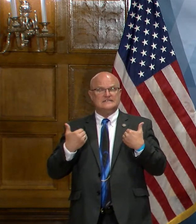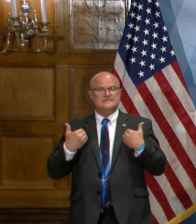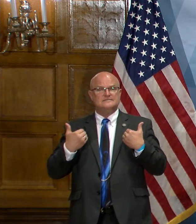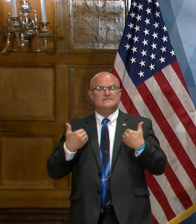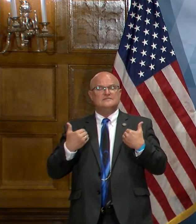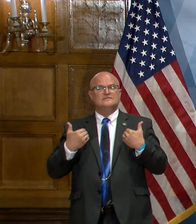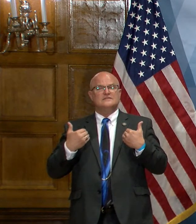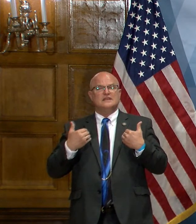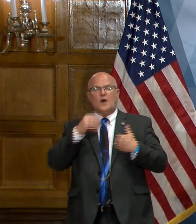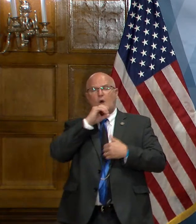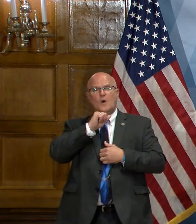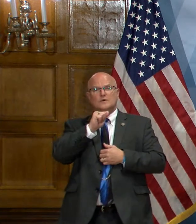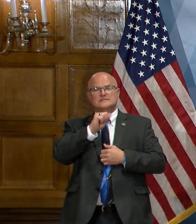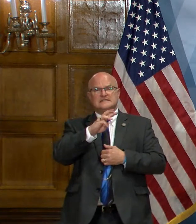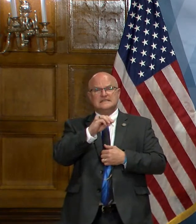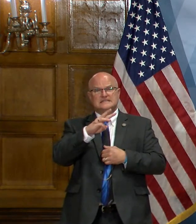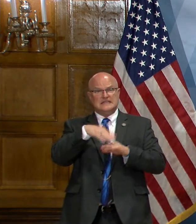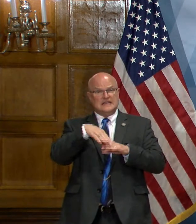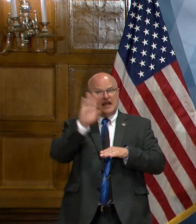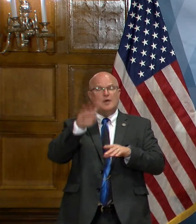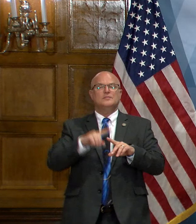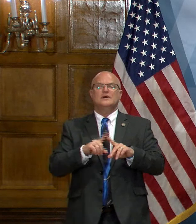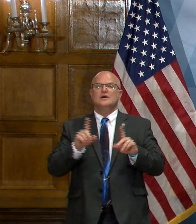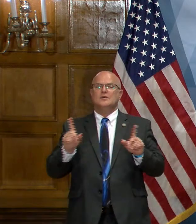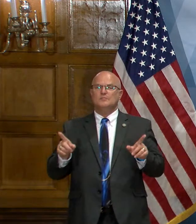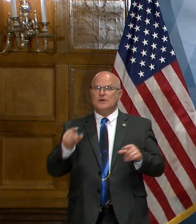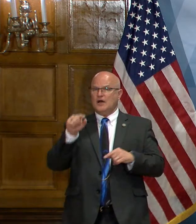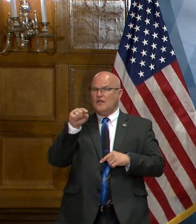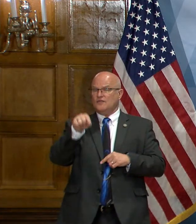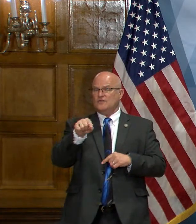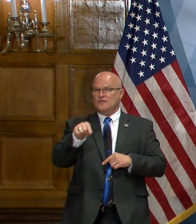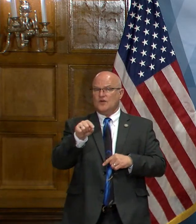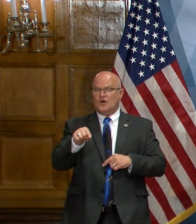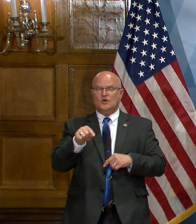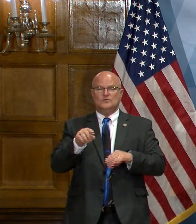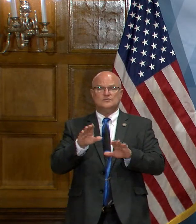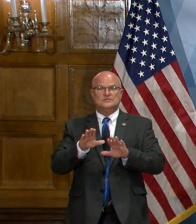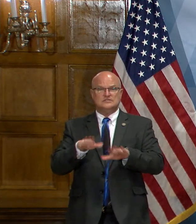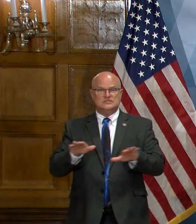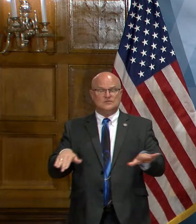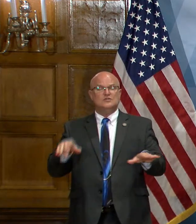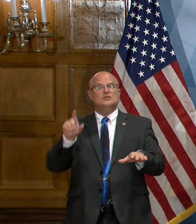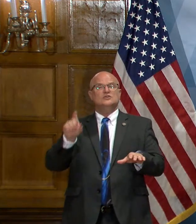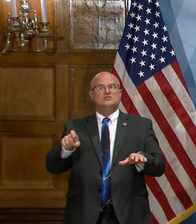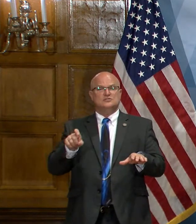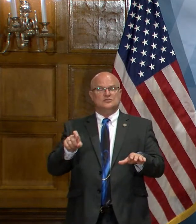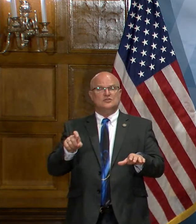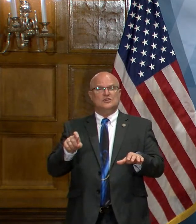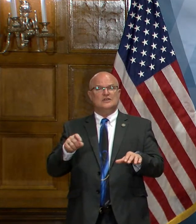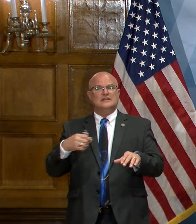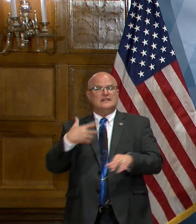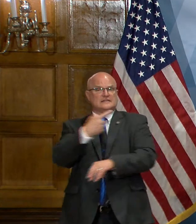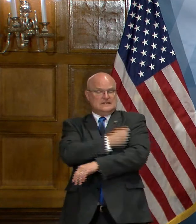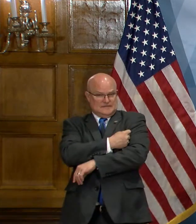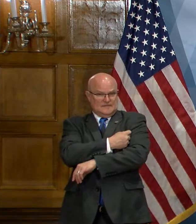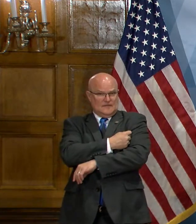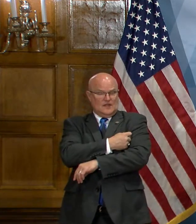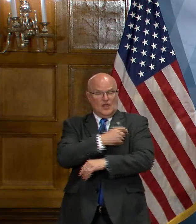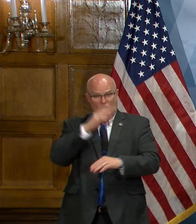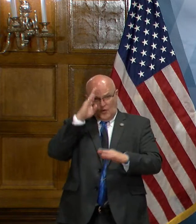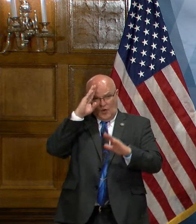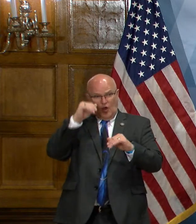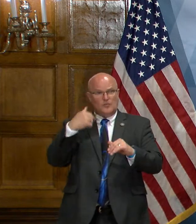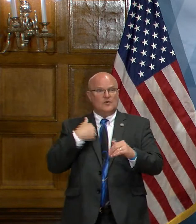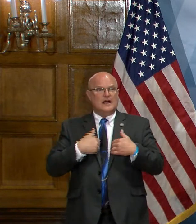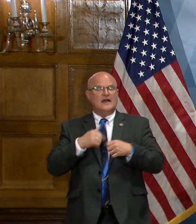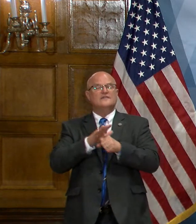Adolescents, 16 and above. But those adolescents should avail themselves of the vaccine. We're hopeful